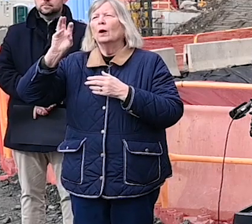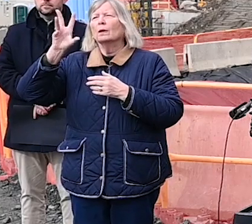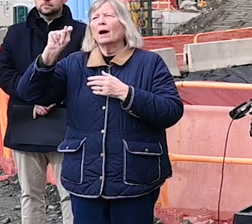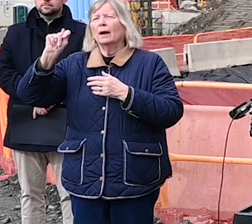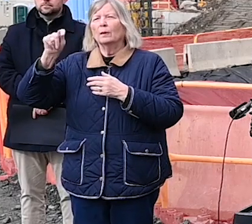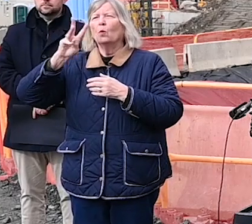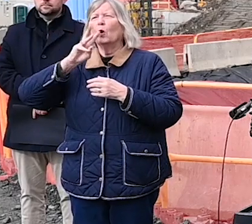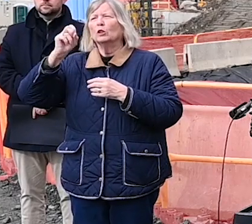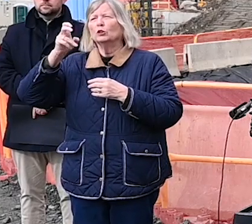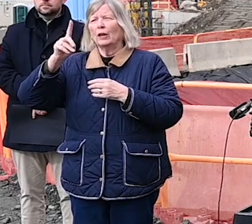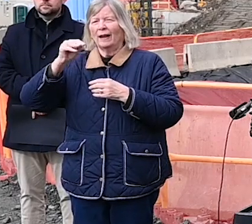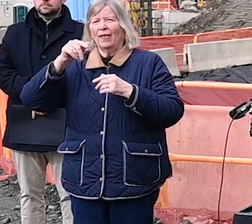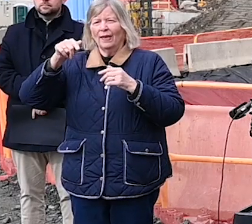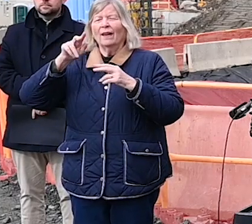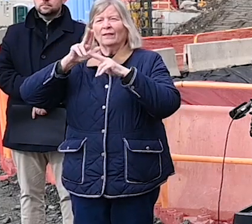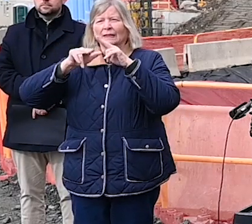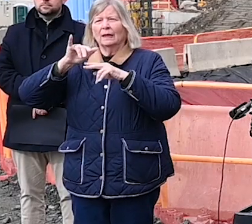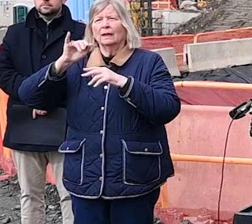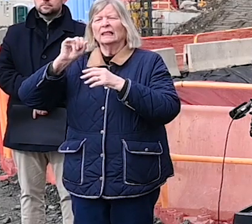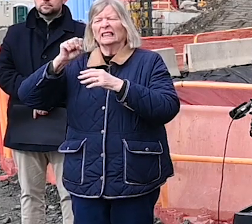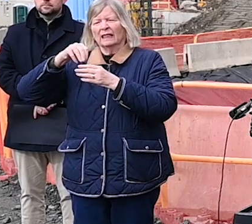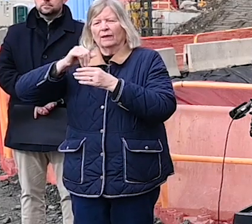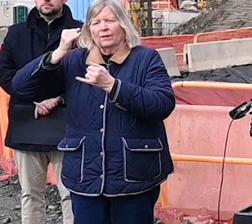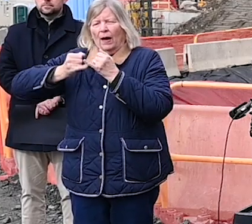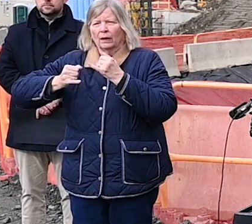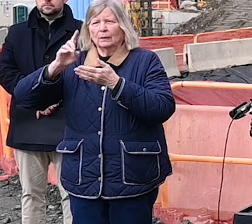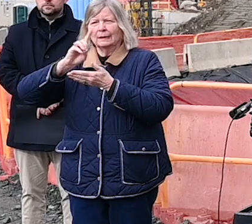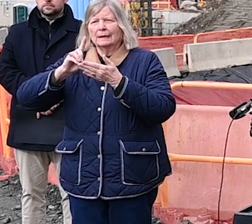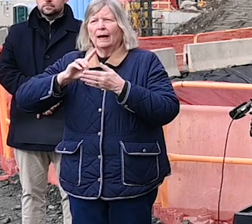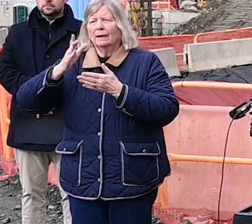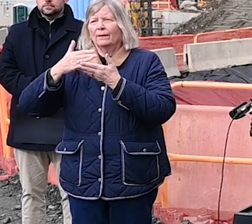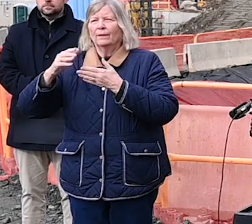facility remains in the final design phase.